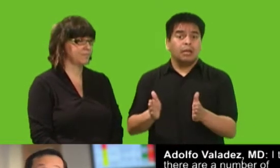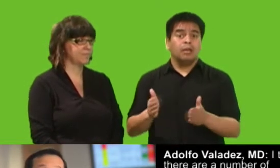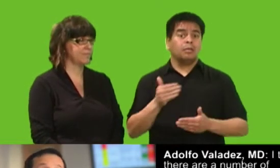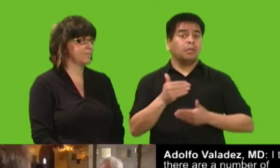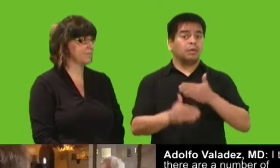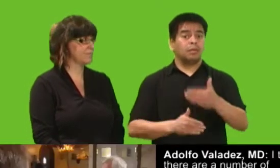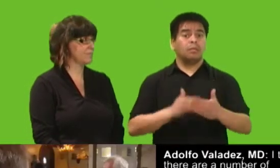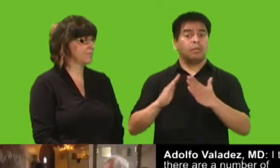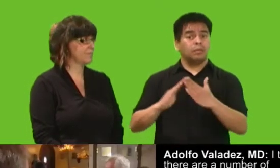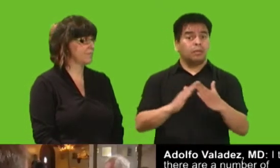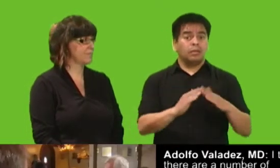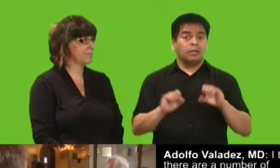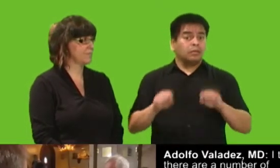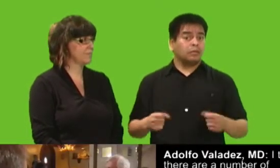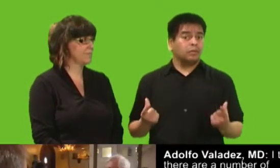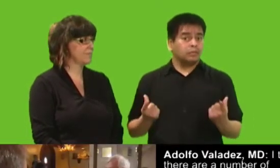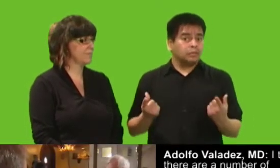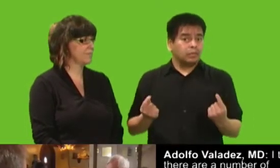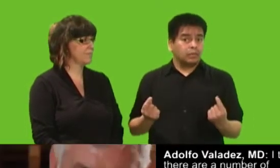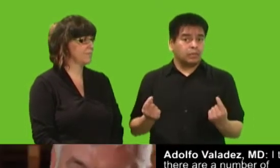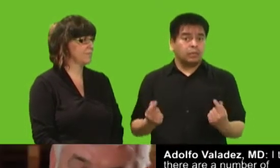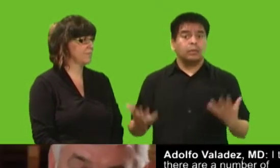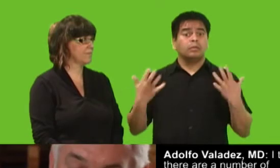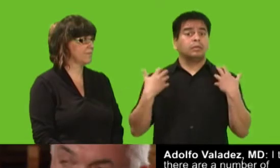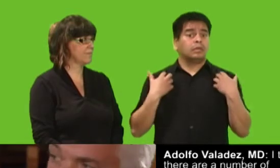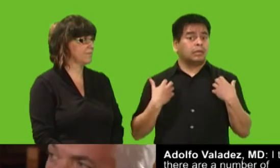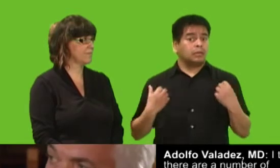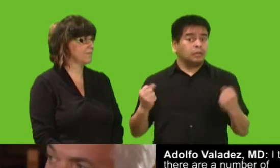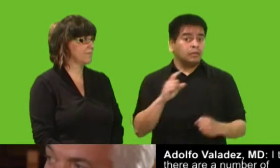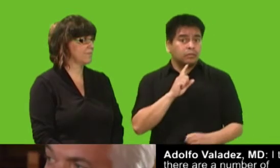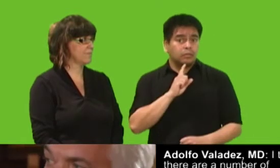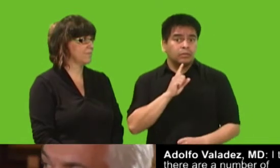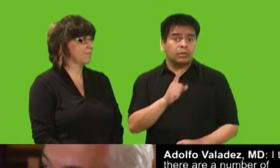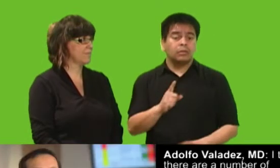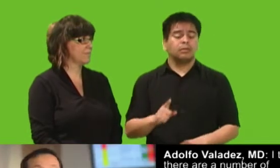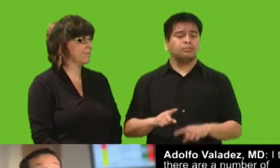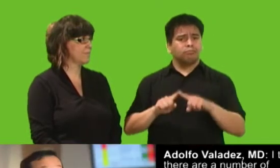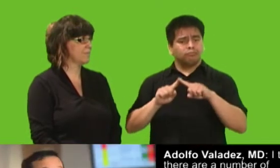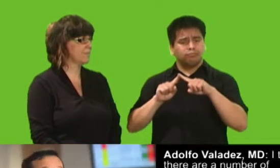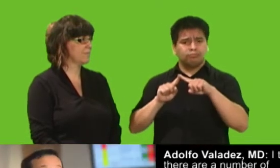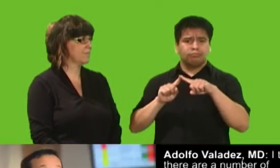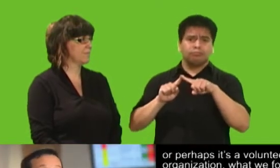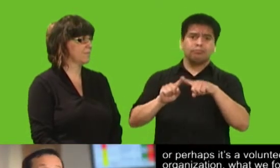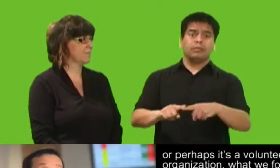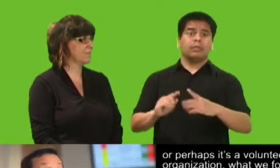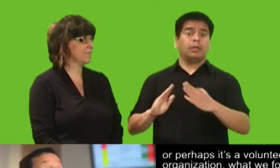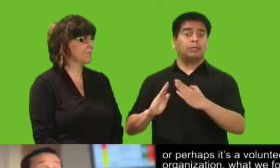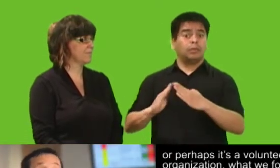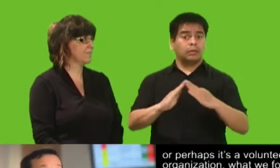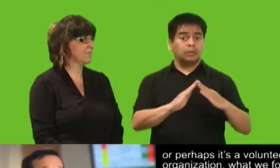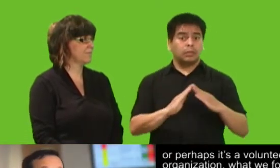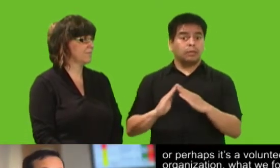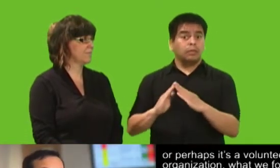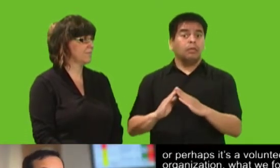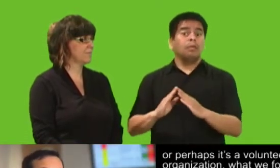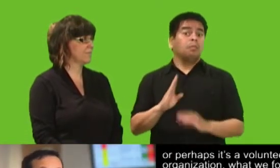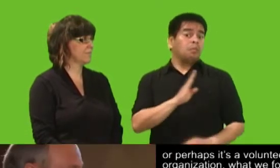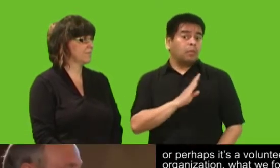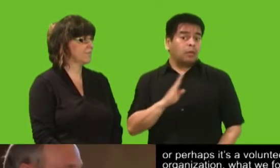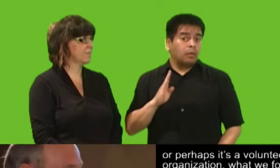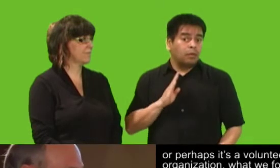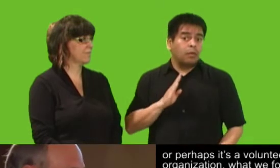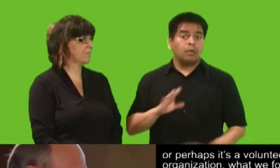depends on the community, whether it's a board or whether it's through a elected official or perhaps it's a volunteer